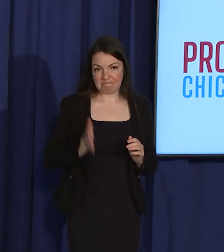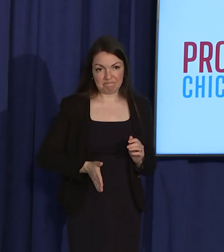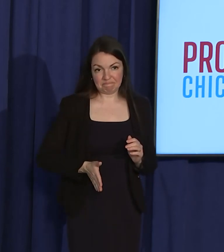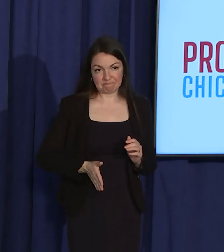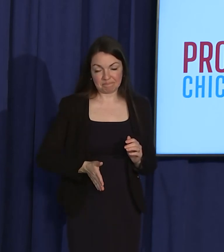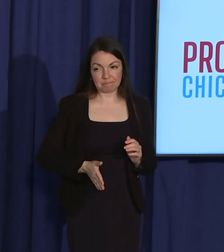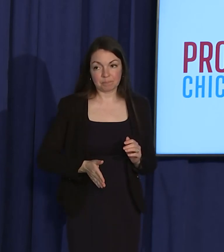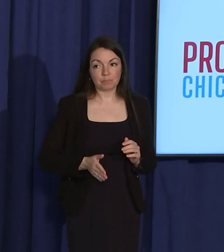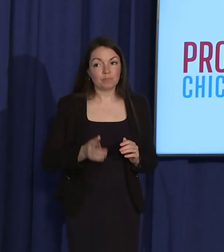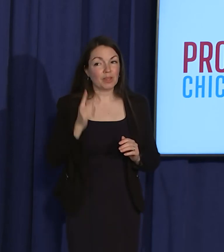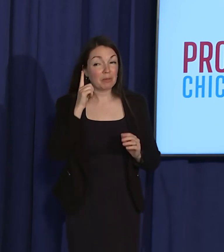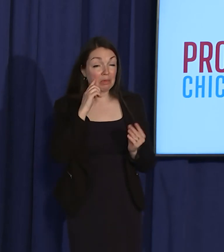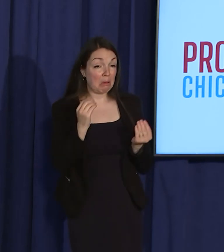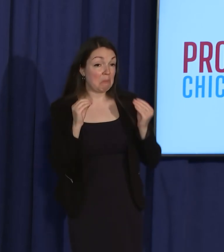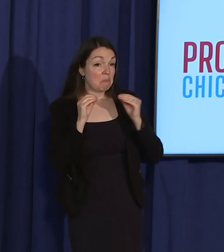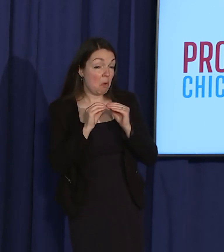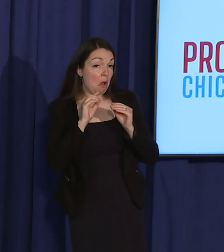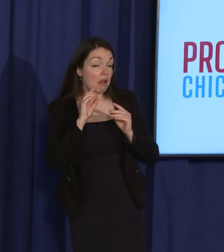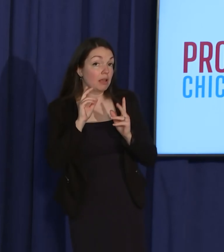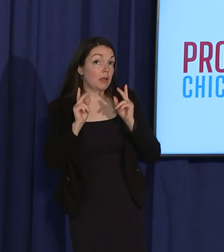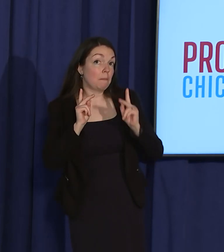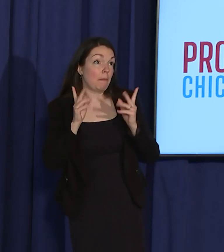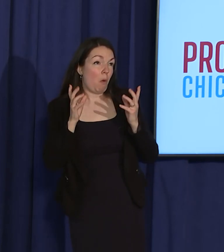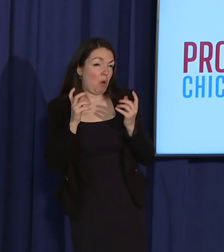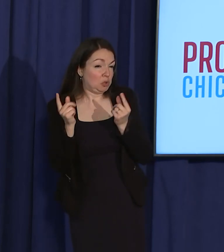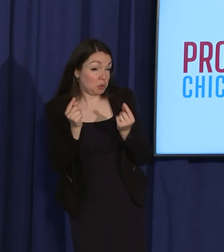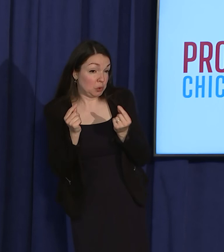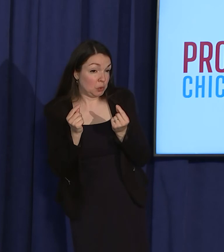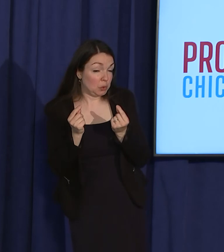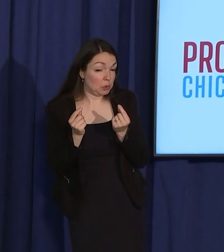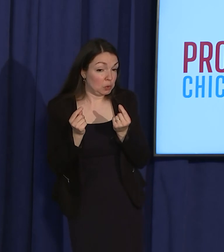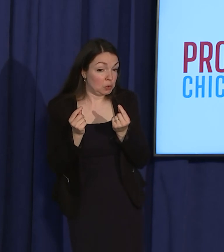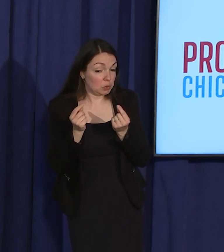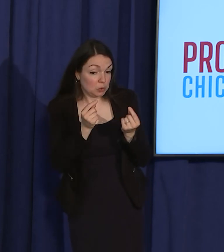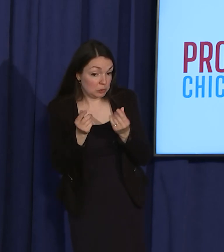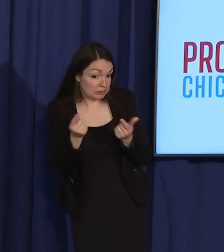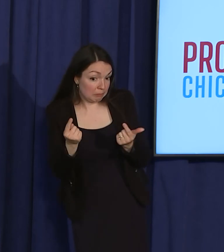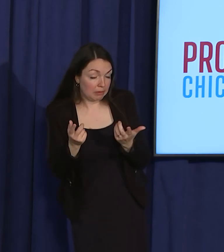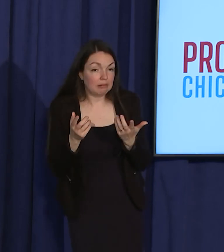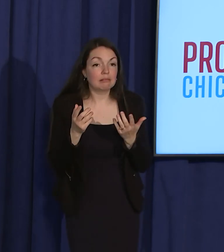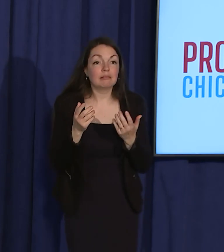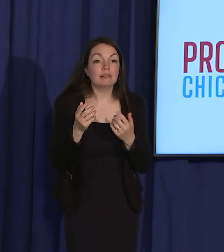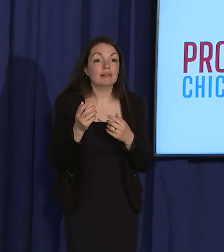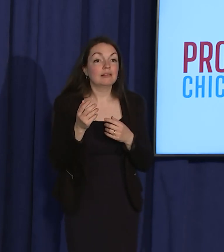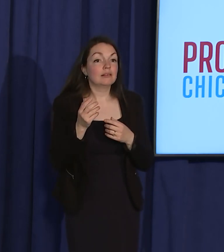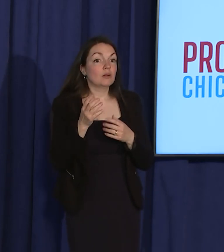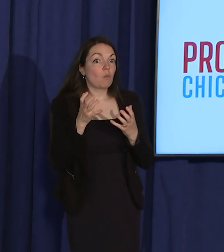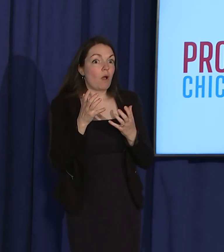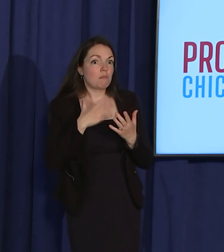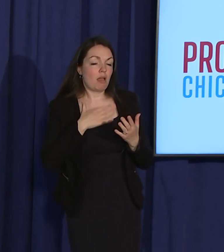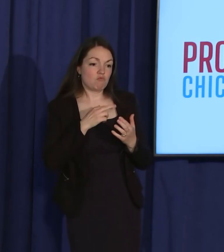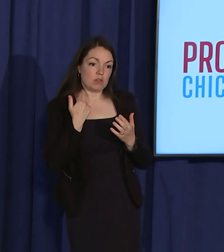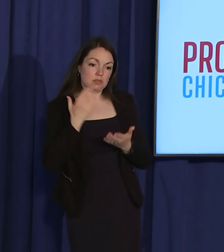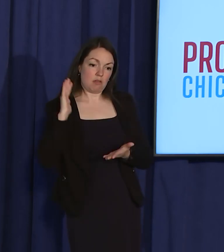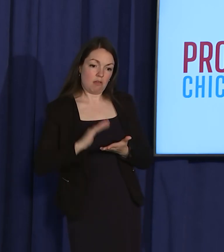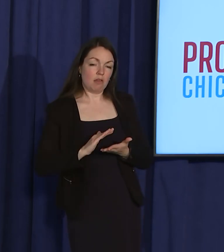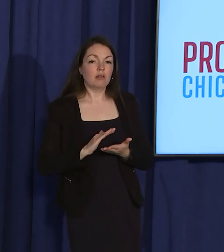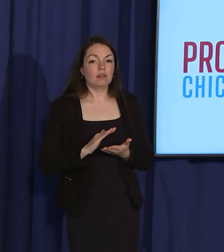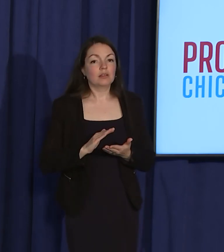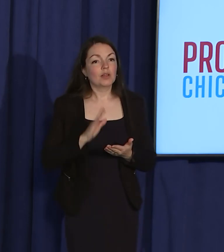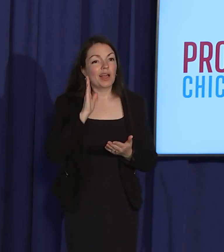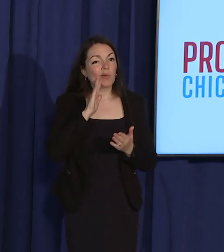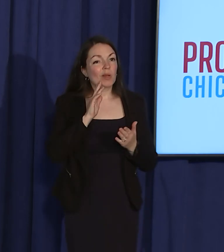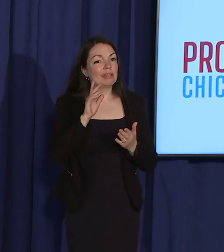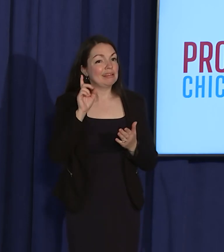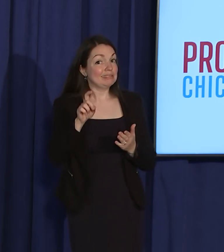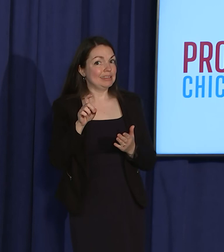increasingly, where people are wanting to do things and lower their risk, vaccination is going to be your ticket to doing some of that, and you'll be hearing more about that. Can I